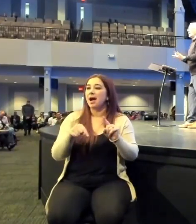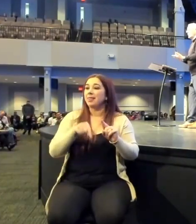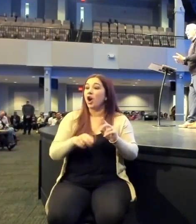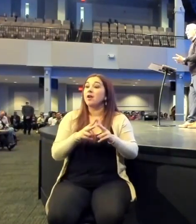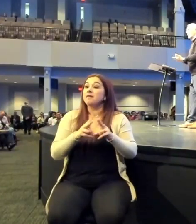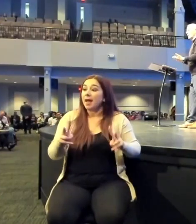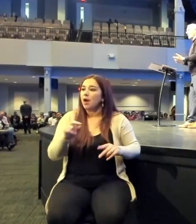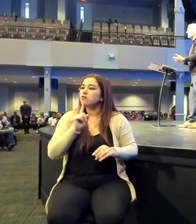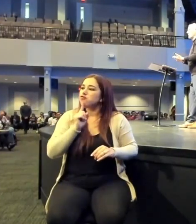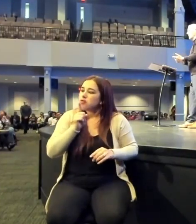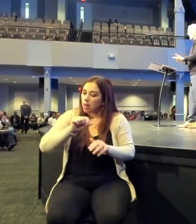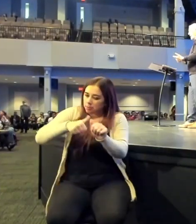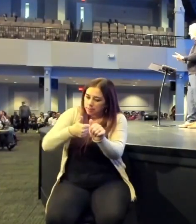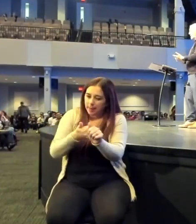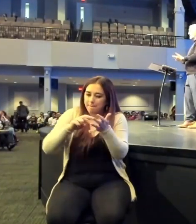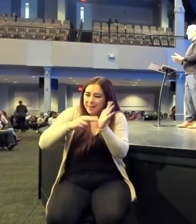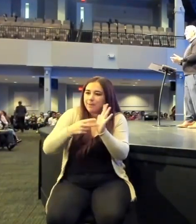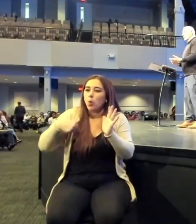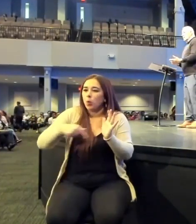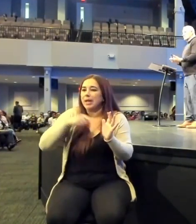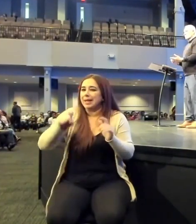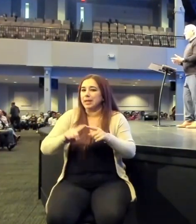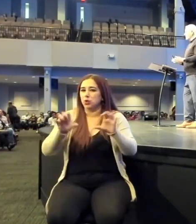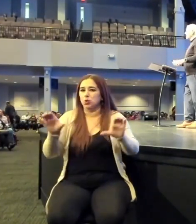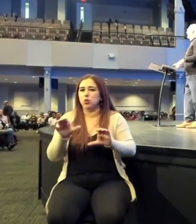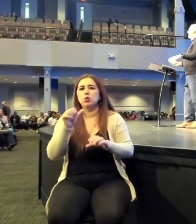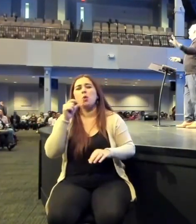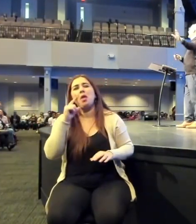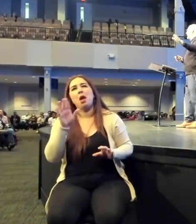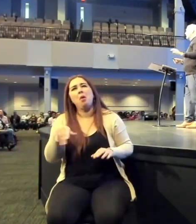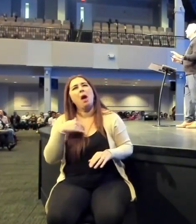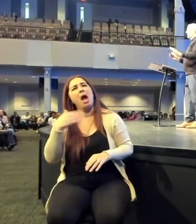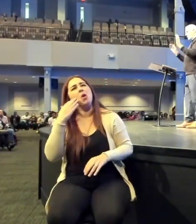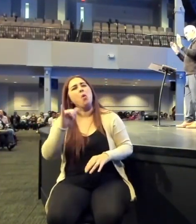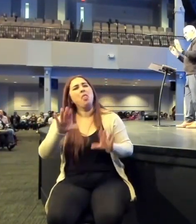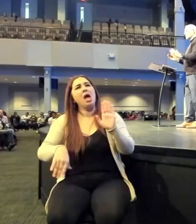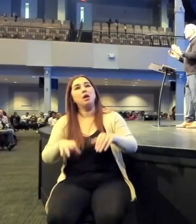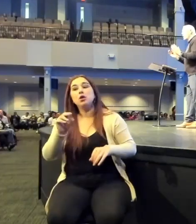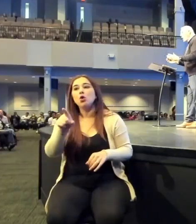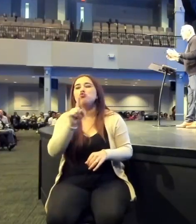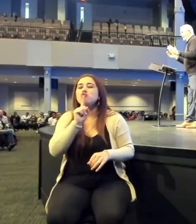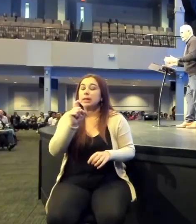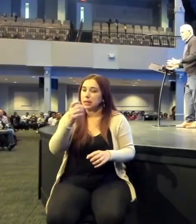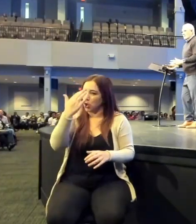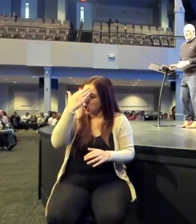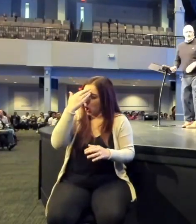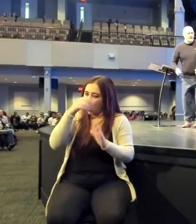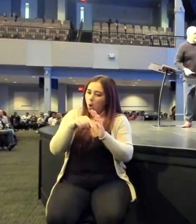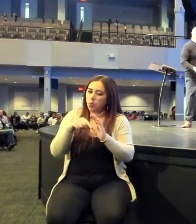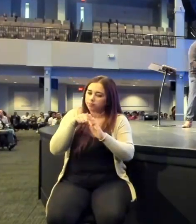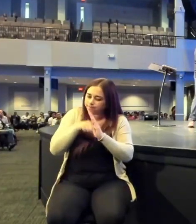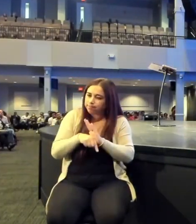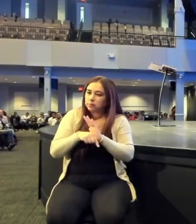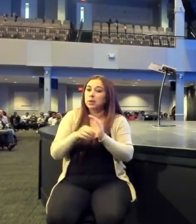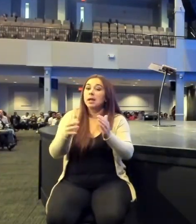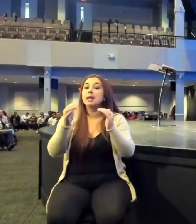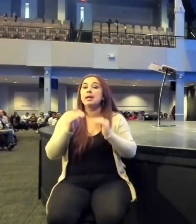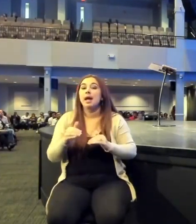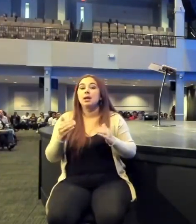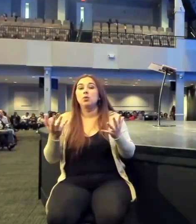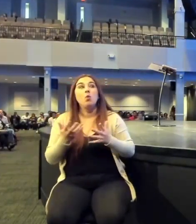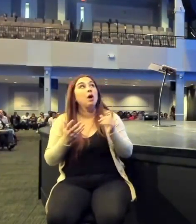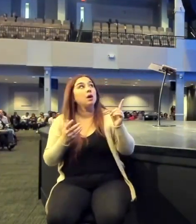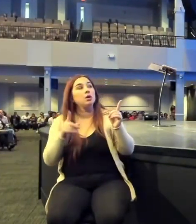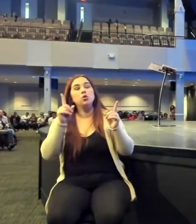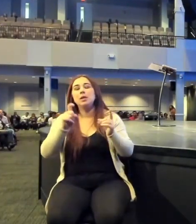real, meaningful things that you and I need to do. So don't just say, oh, I know that one. No, you need to know these, okay? The next one is this. You've